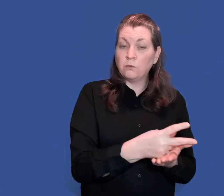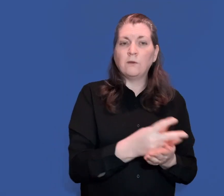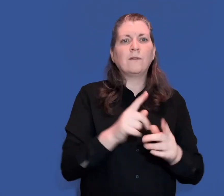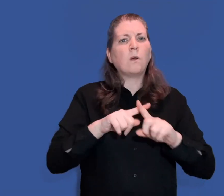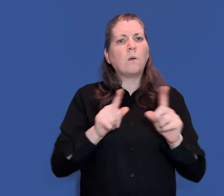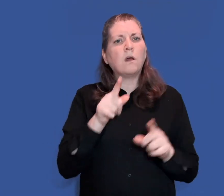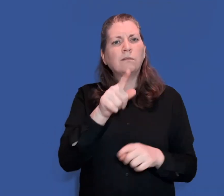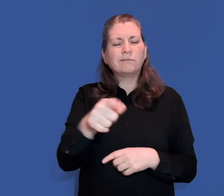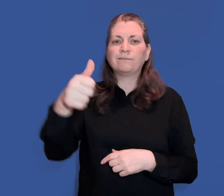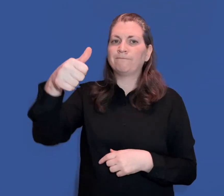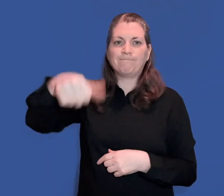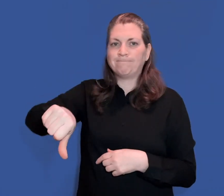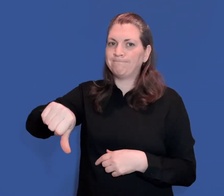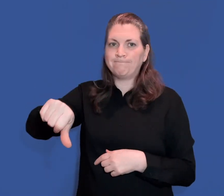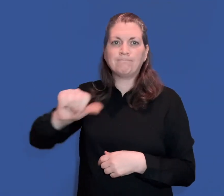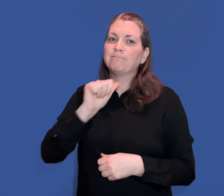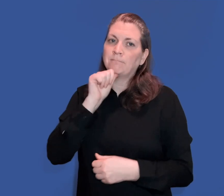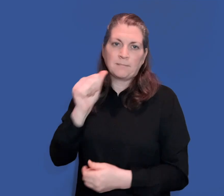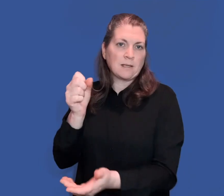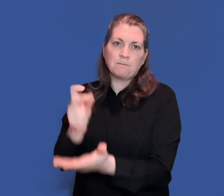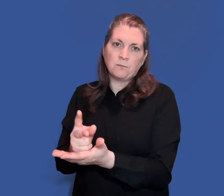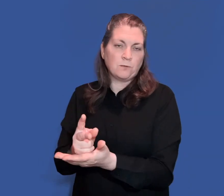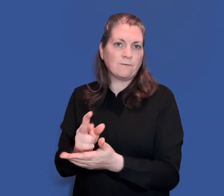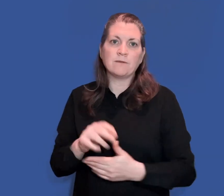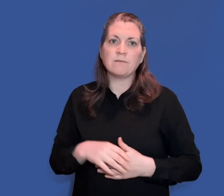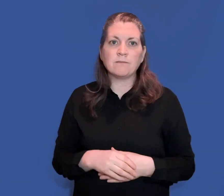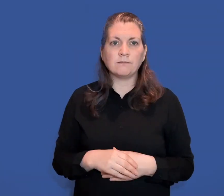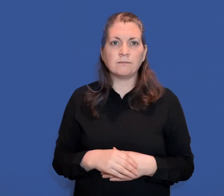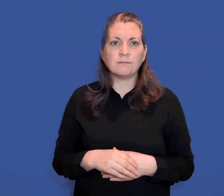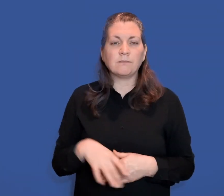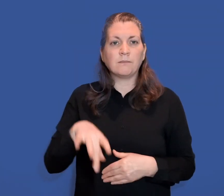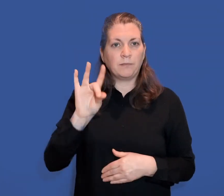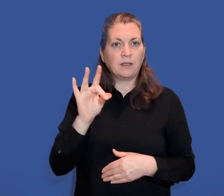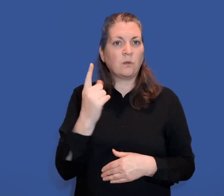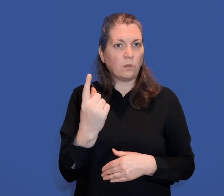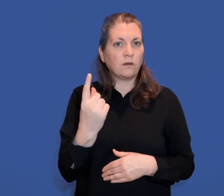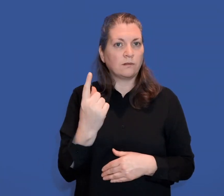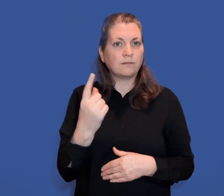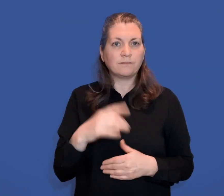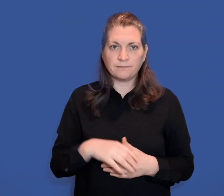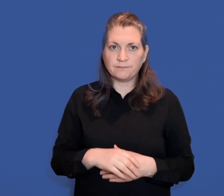Please cast your vote to either approve or reject this proposal.